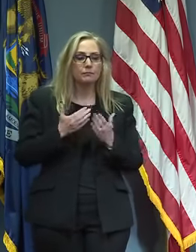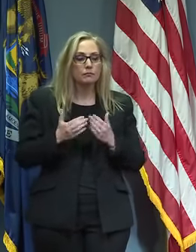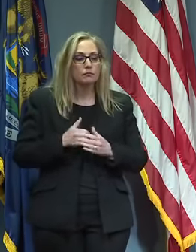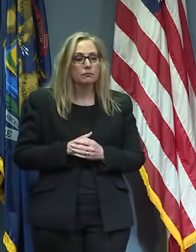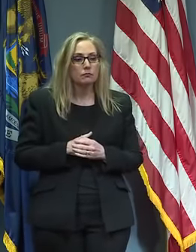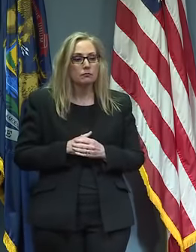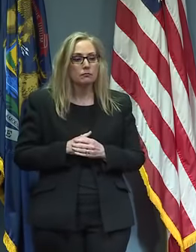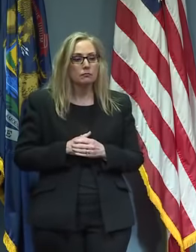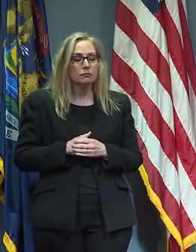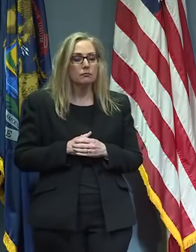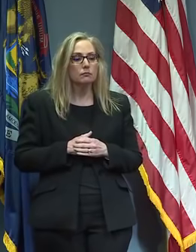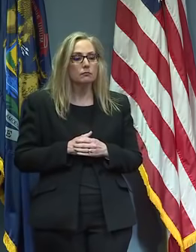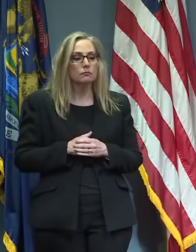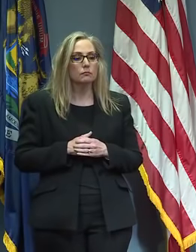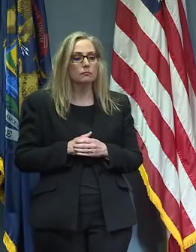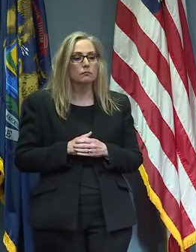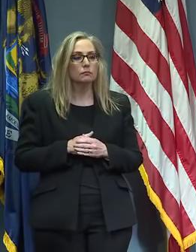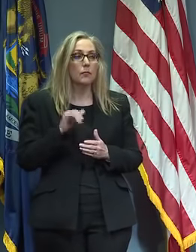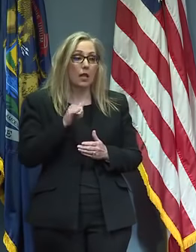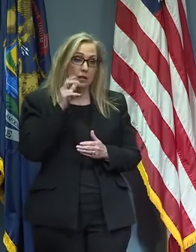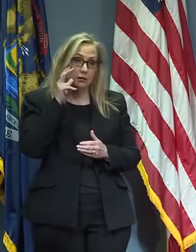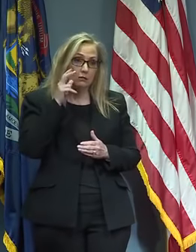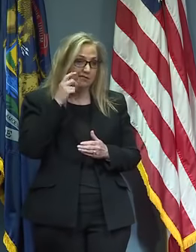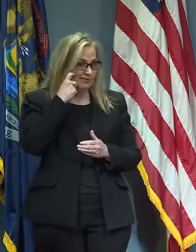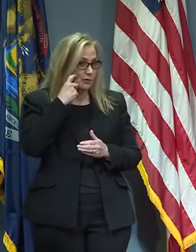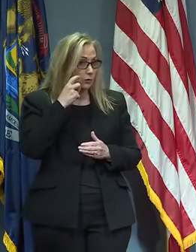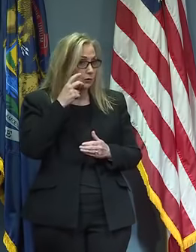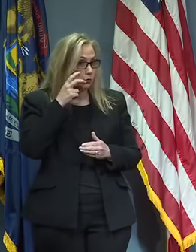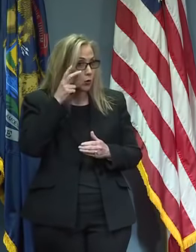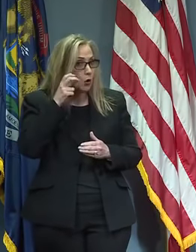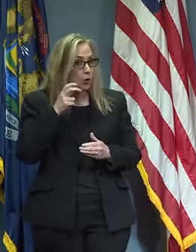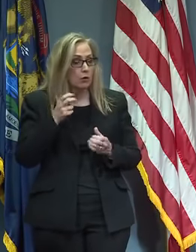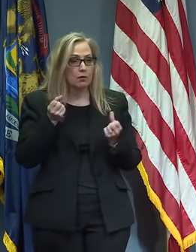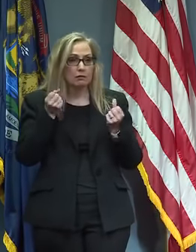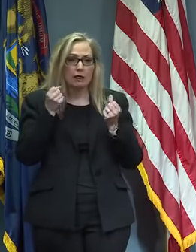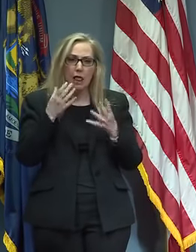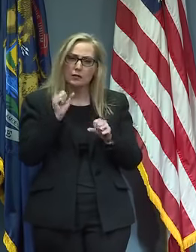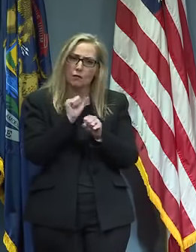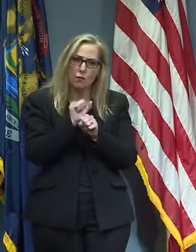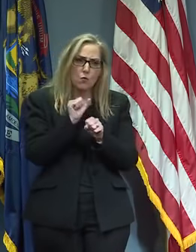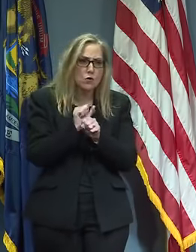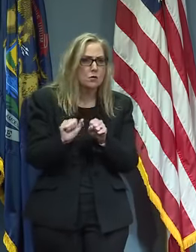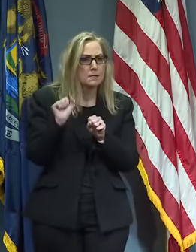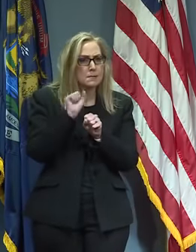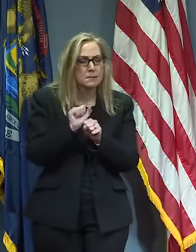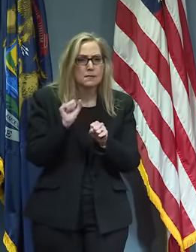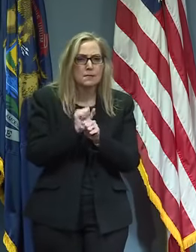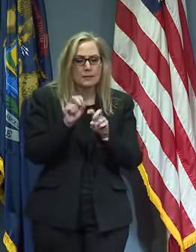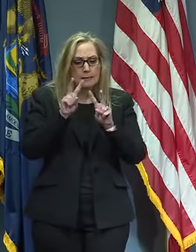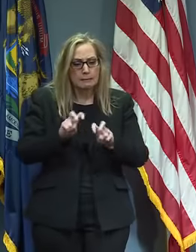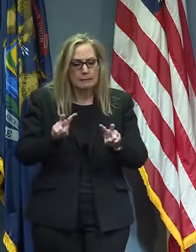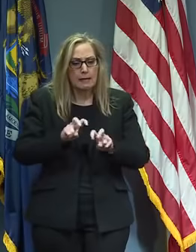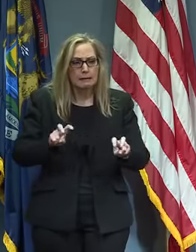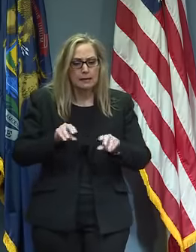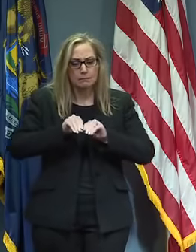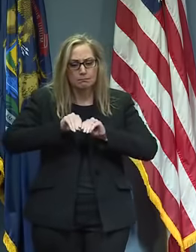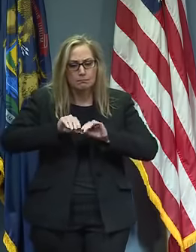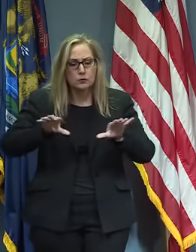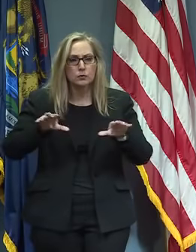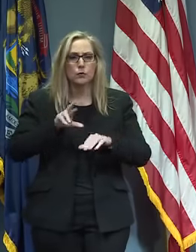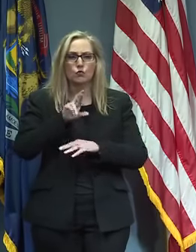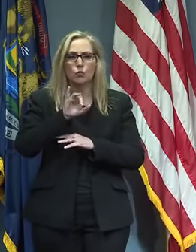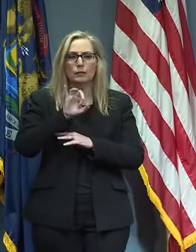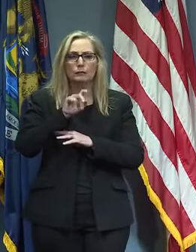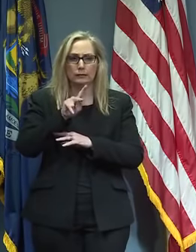that as you've just heard, there's an incredible amount of work that needs to go into assessing risk. We need to mitigate risk.